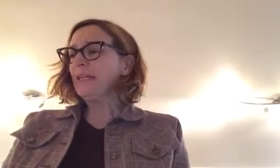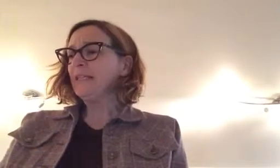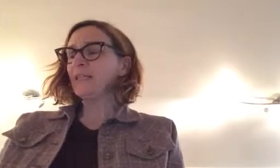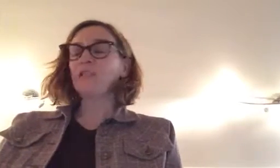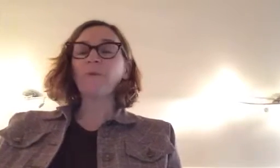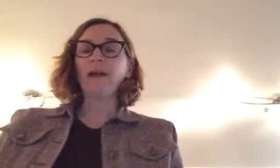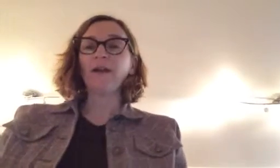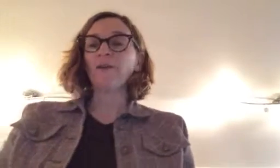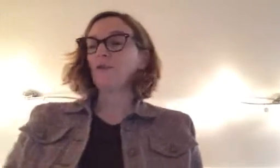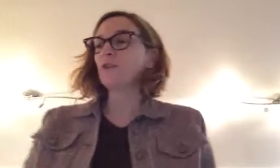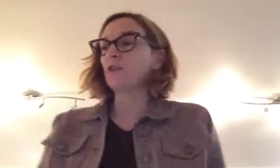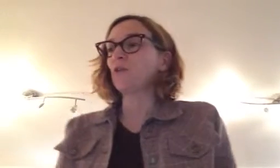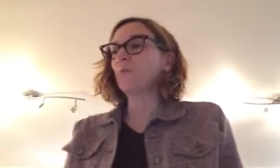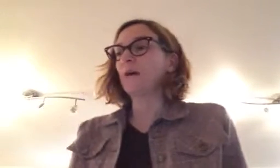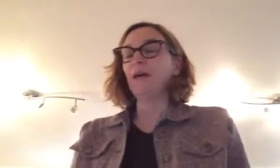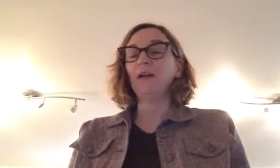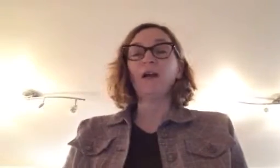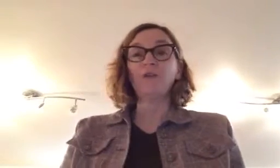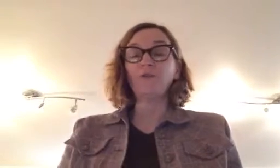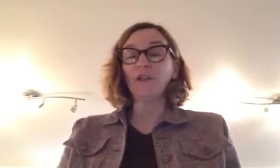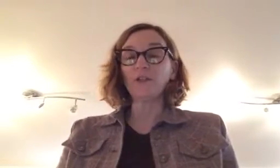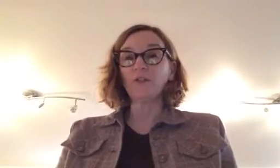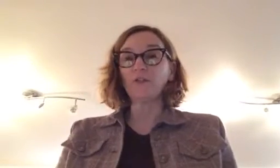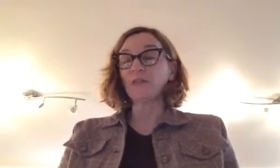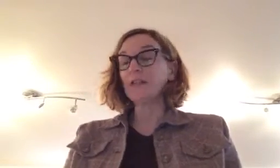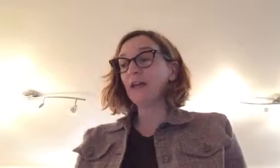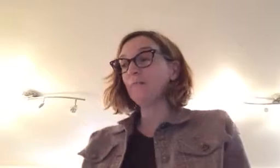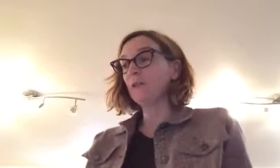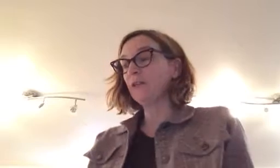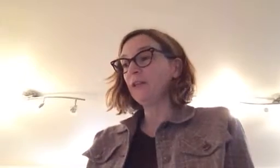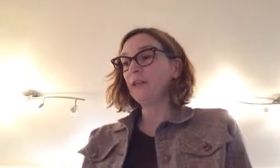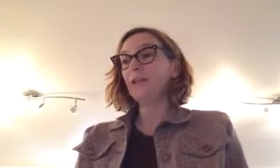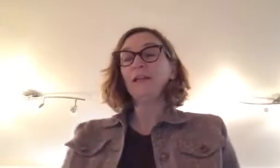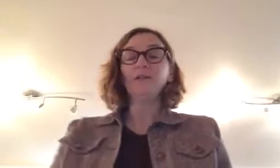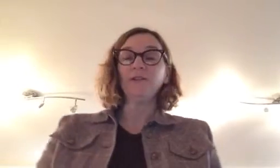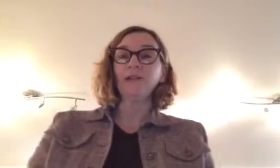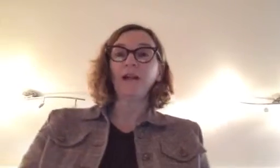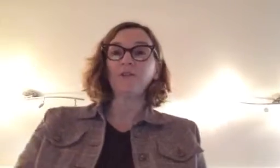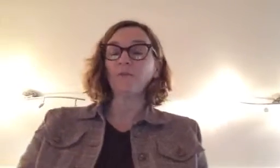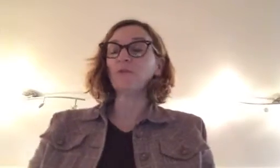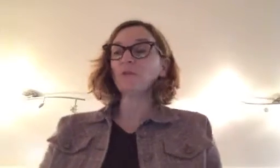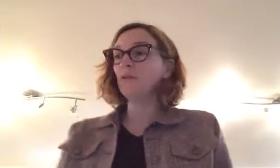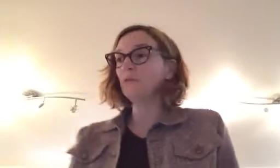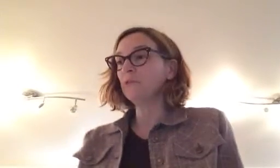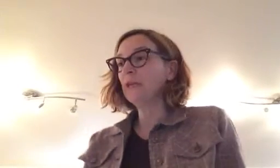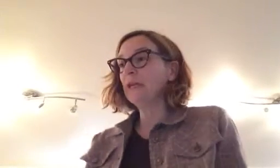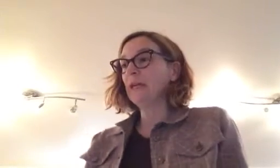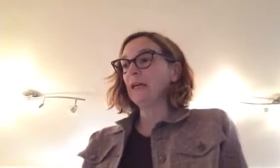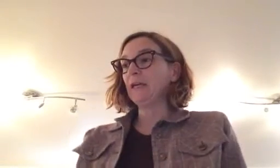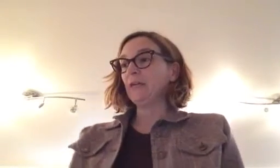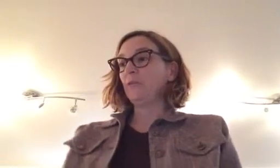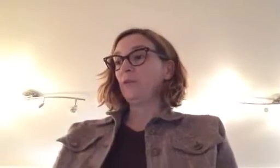He is inspired also by other philosophes of the time period, and England did have some of its own.